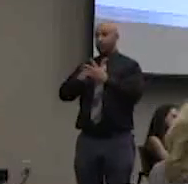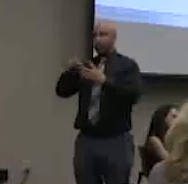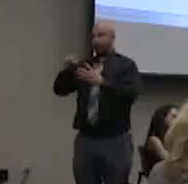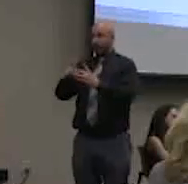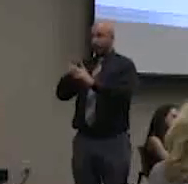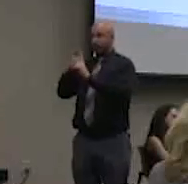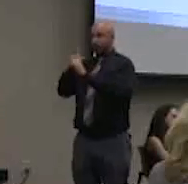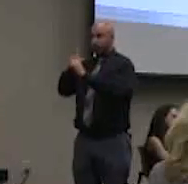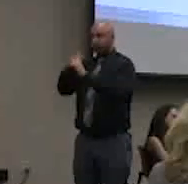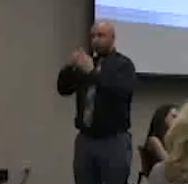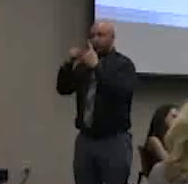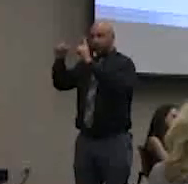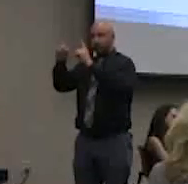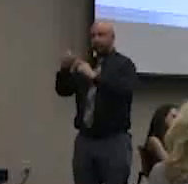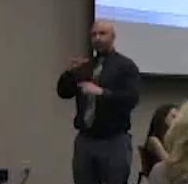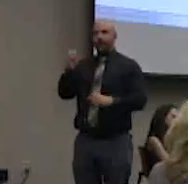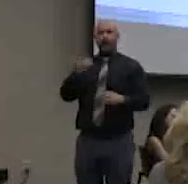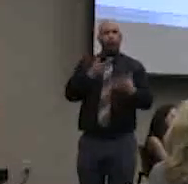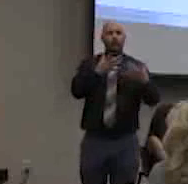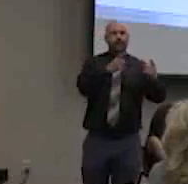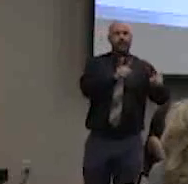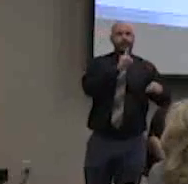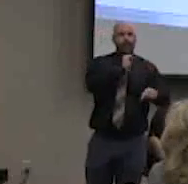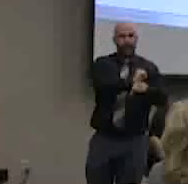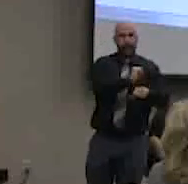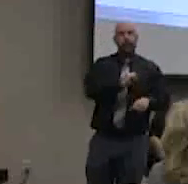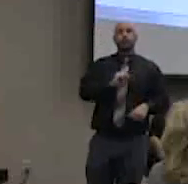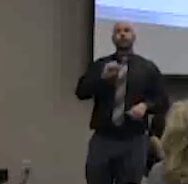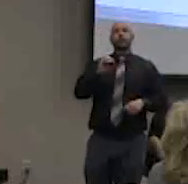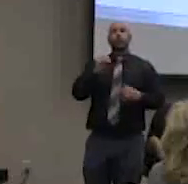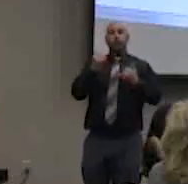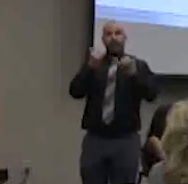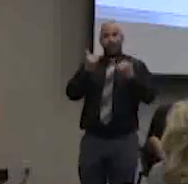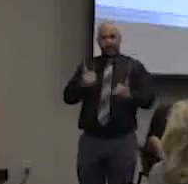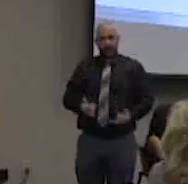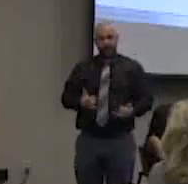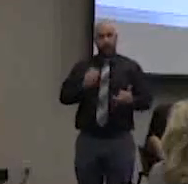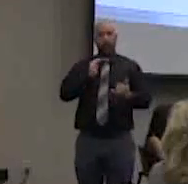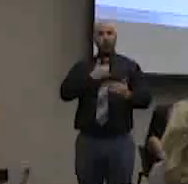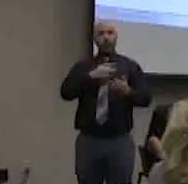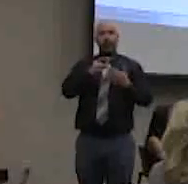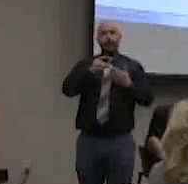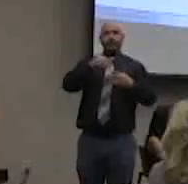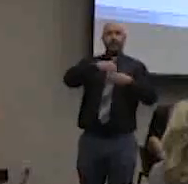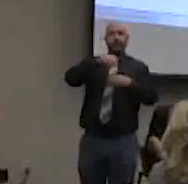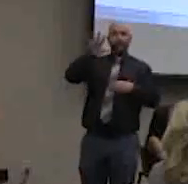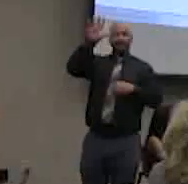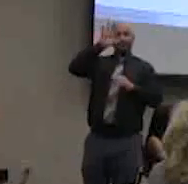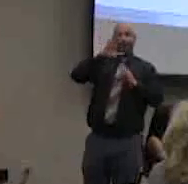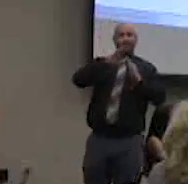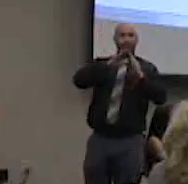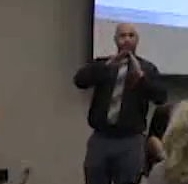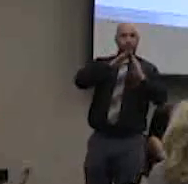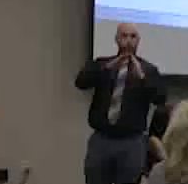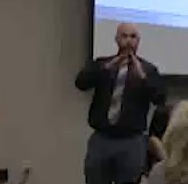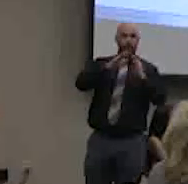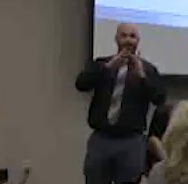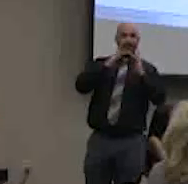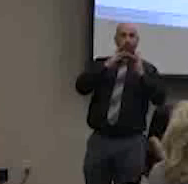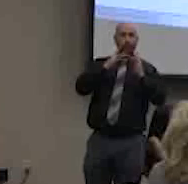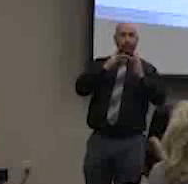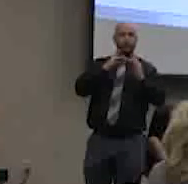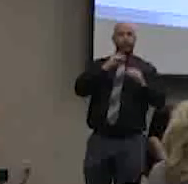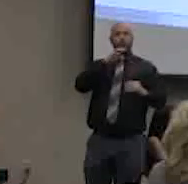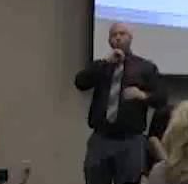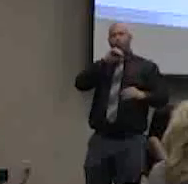point, I have to say the leadership in almost every community across the state in the community network sort of old version is